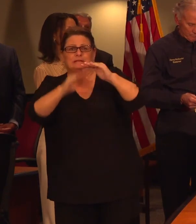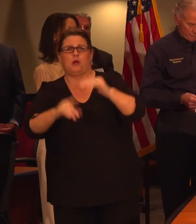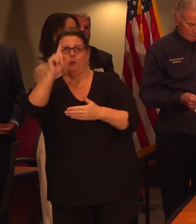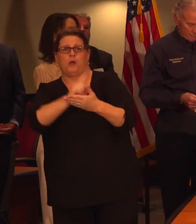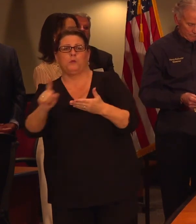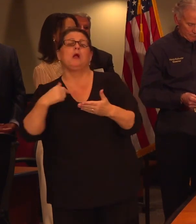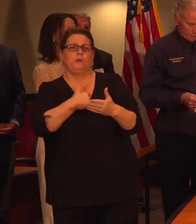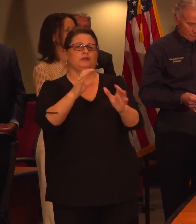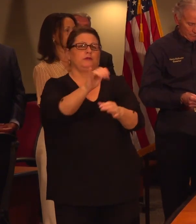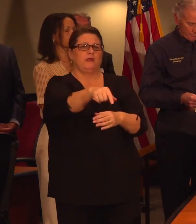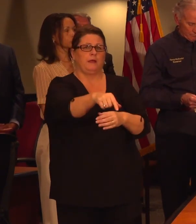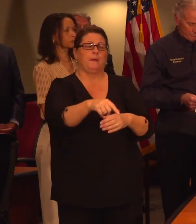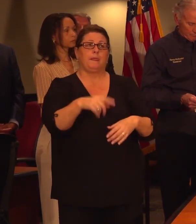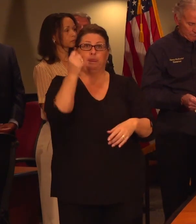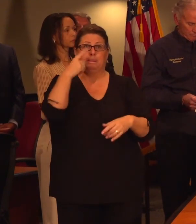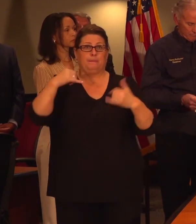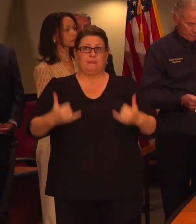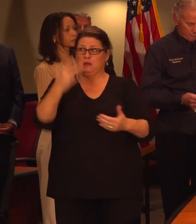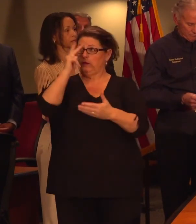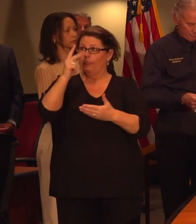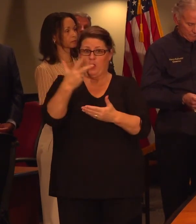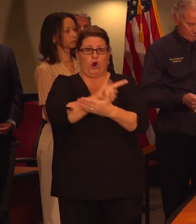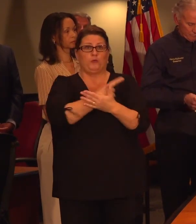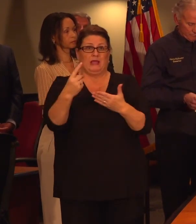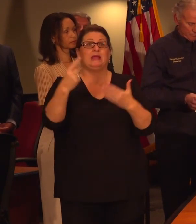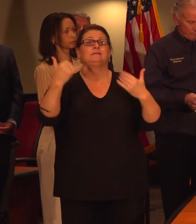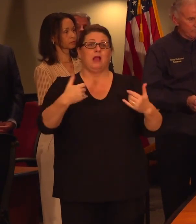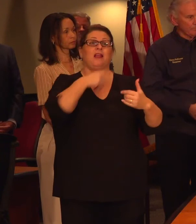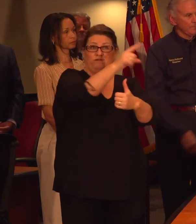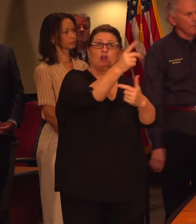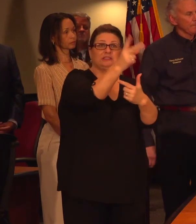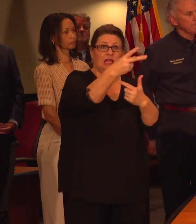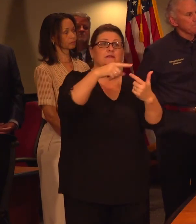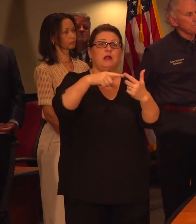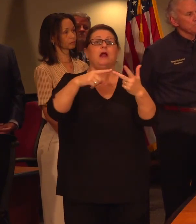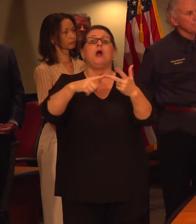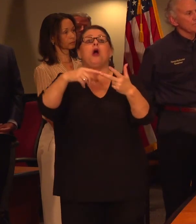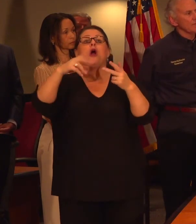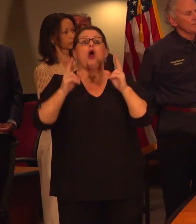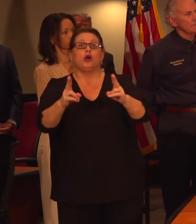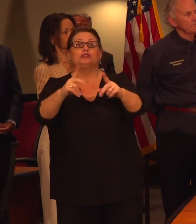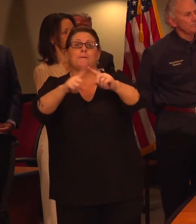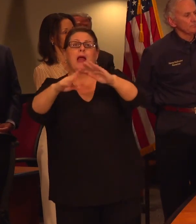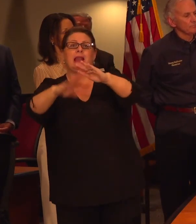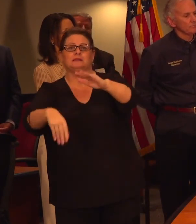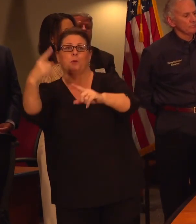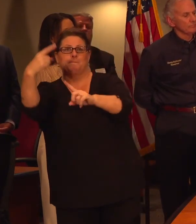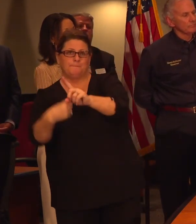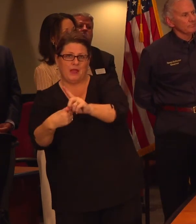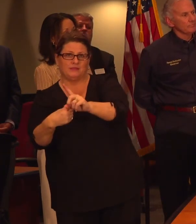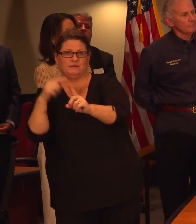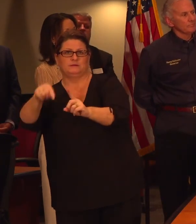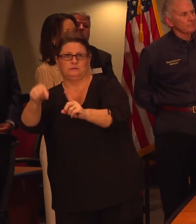also finding, though, over the last, because this has been going on 3 weeks, we have a third category called urgent, less than a month. We are starting to get into